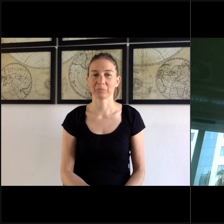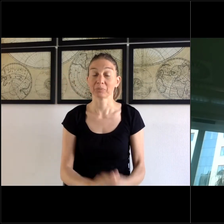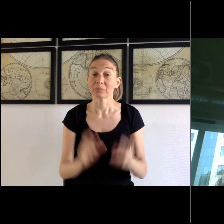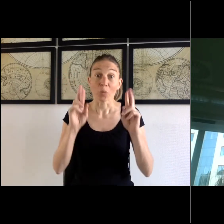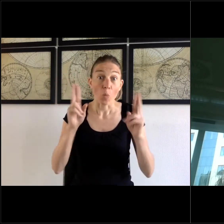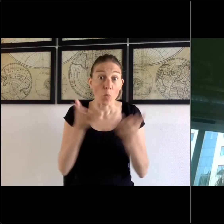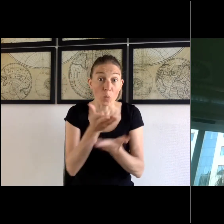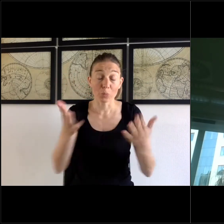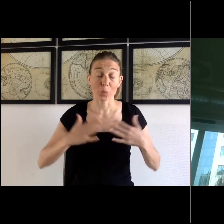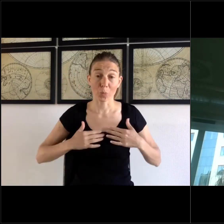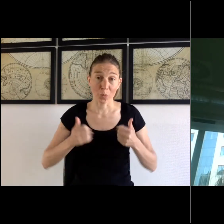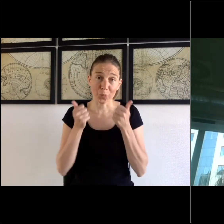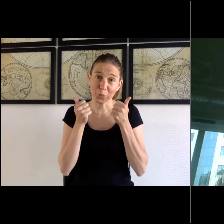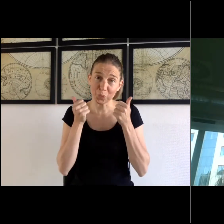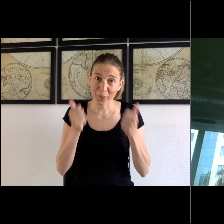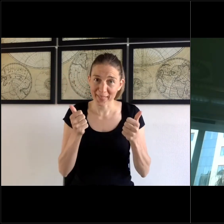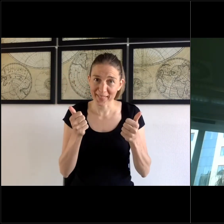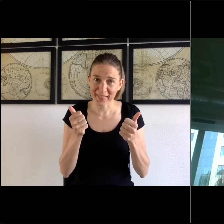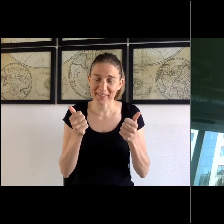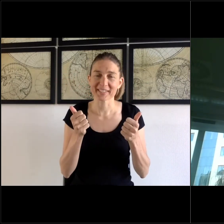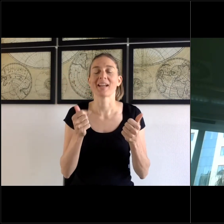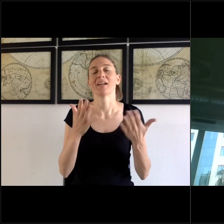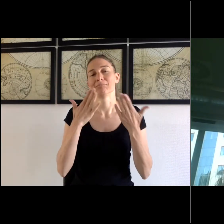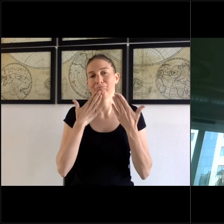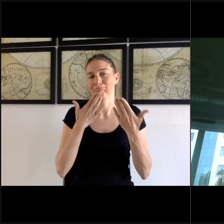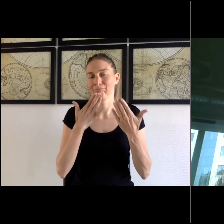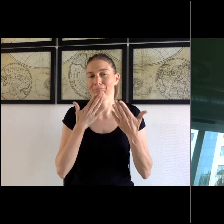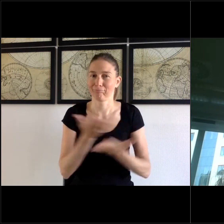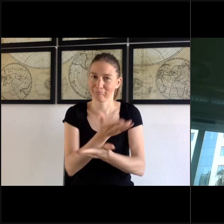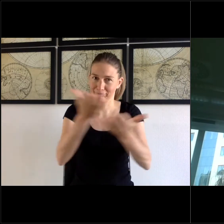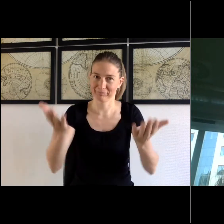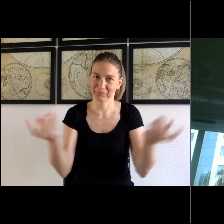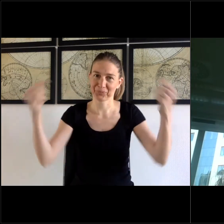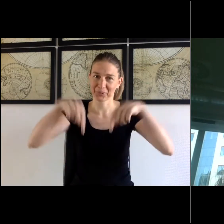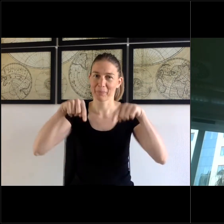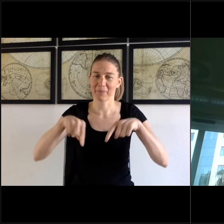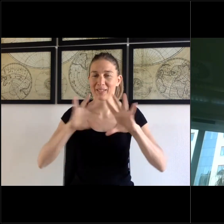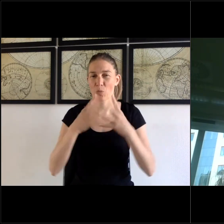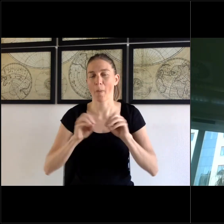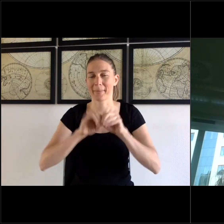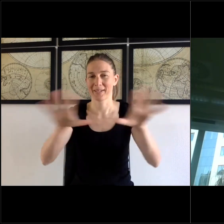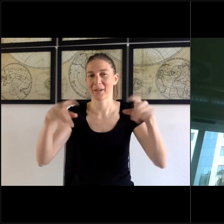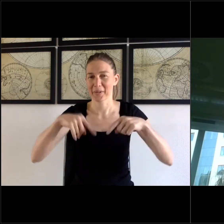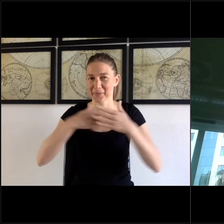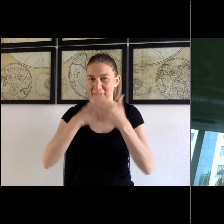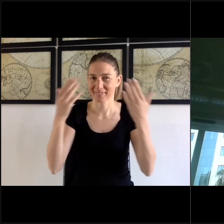is well, and I thank you very much for taking the time to attend this webinar with us today.